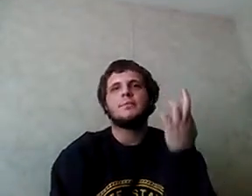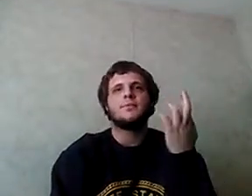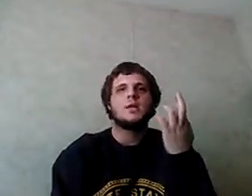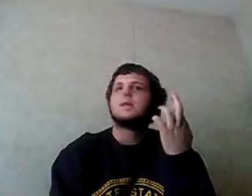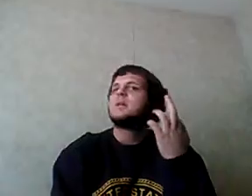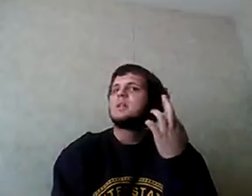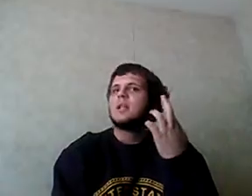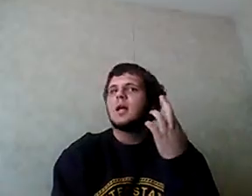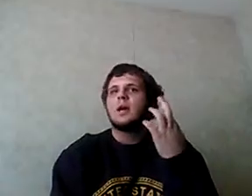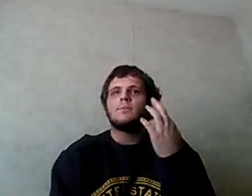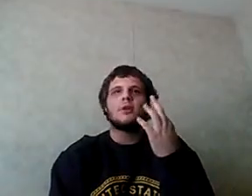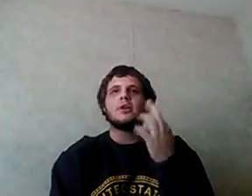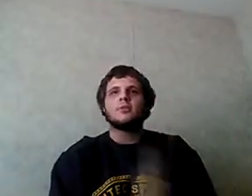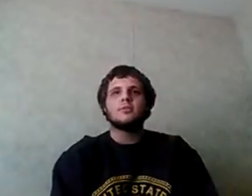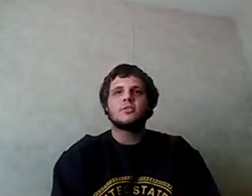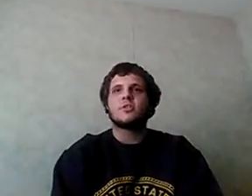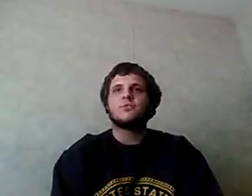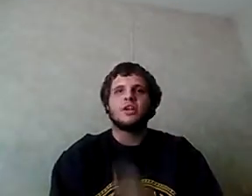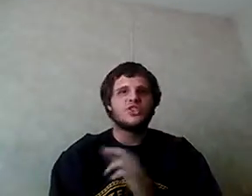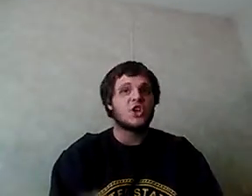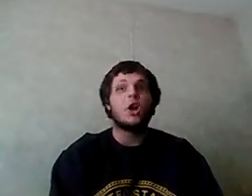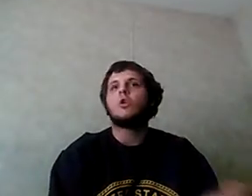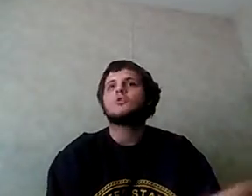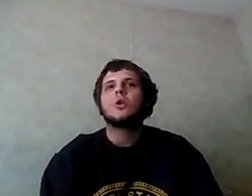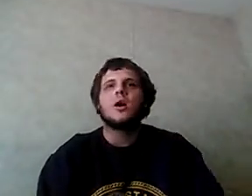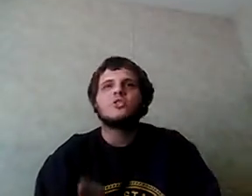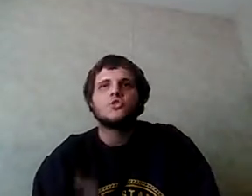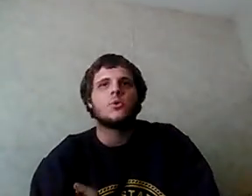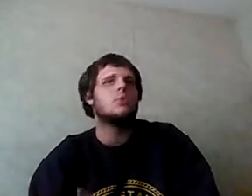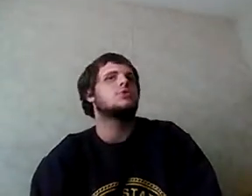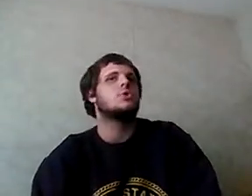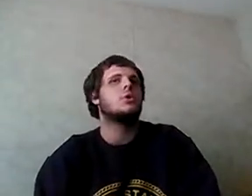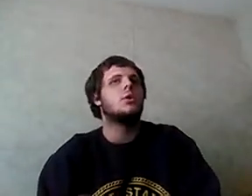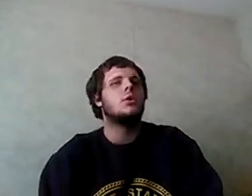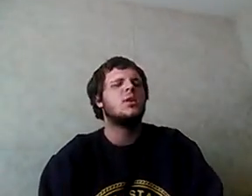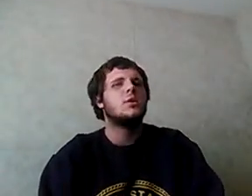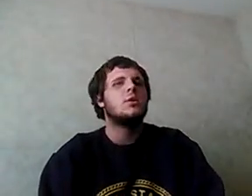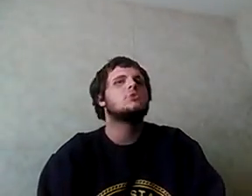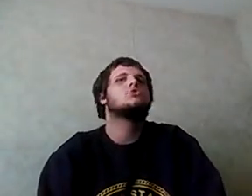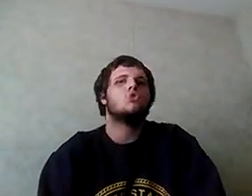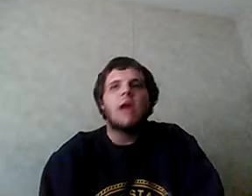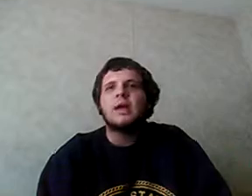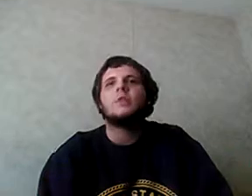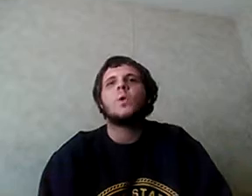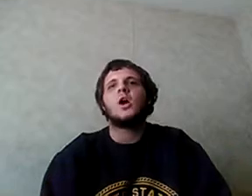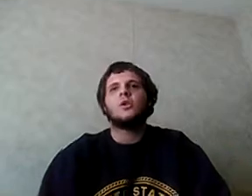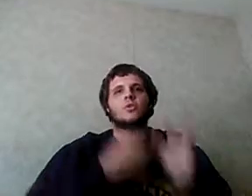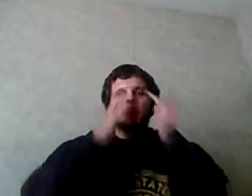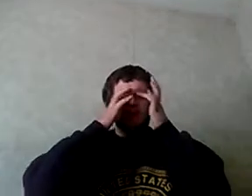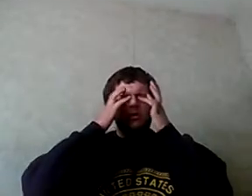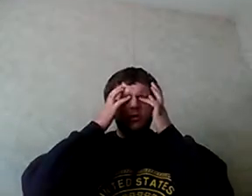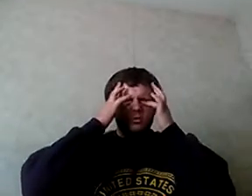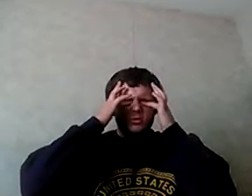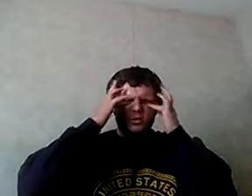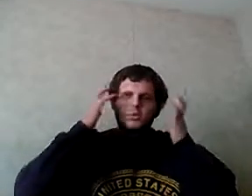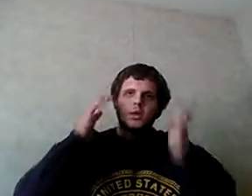have, like, freaking stuff like Zaro's God Swords or Dragon Rider gear,